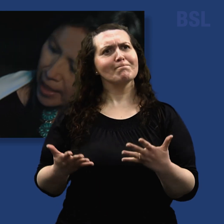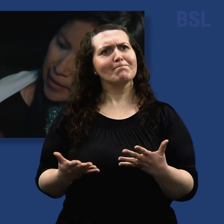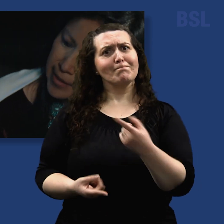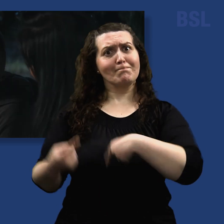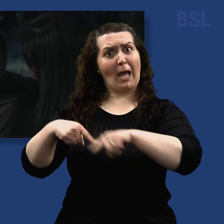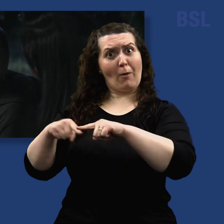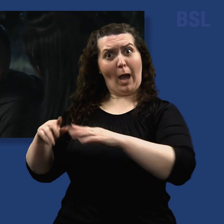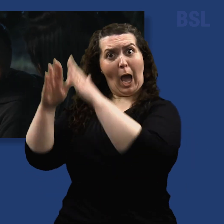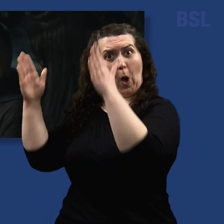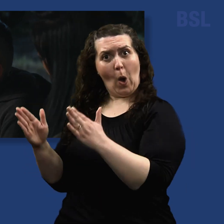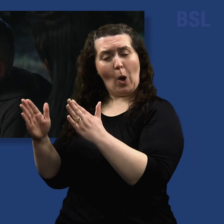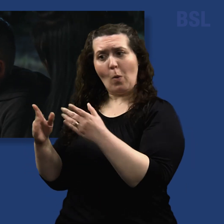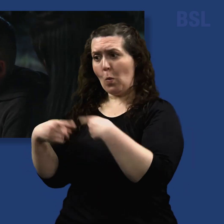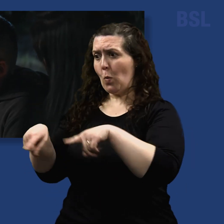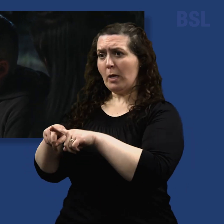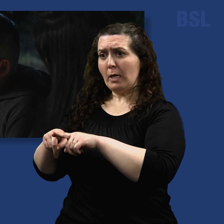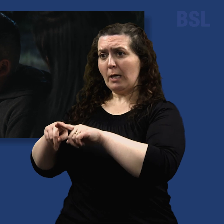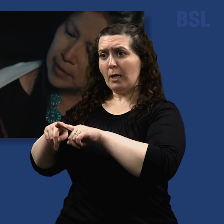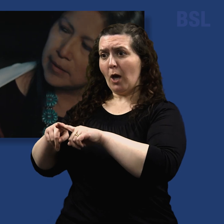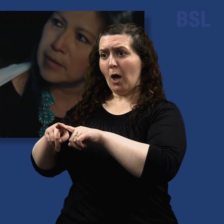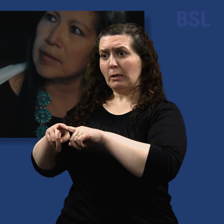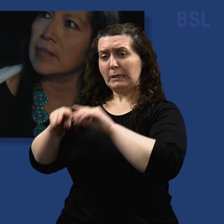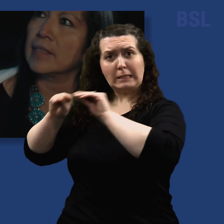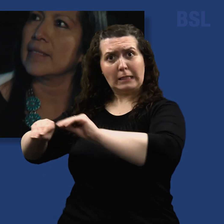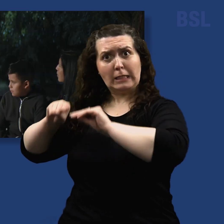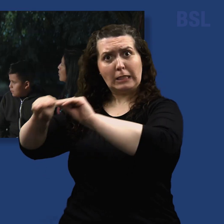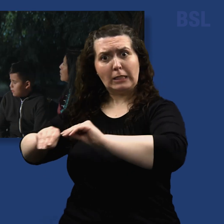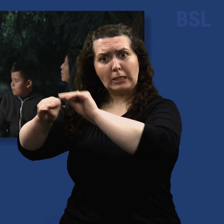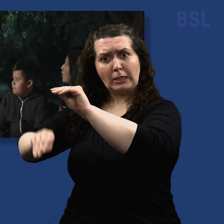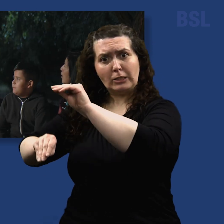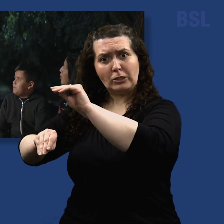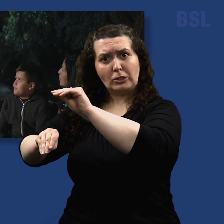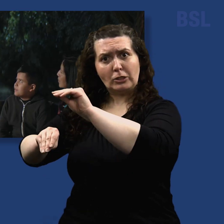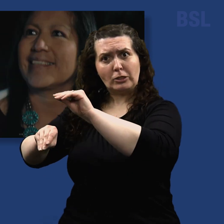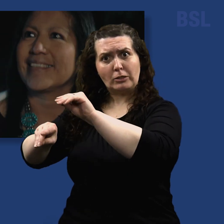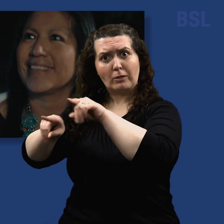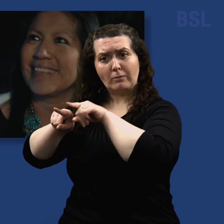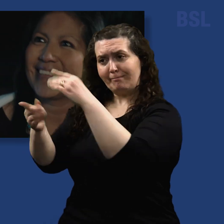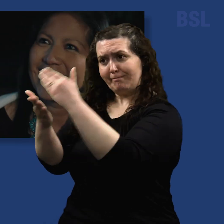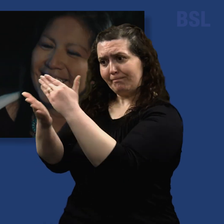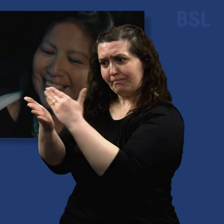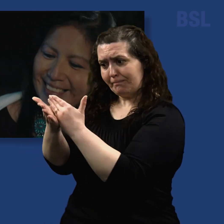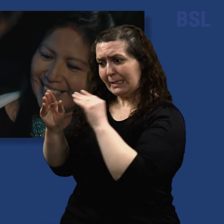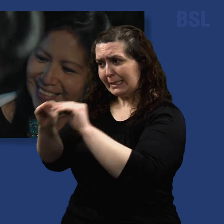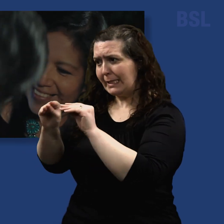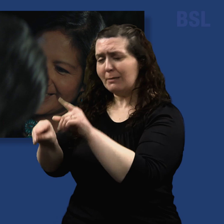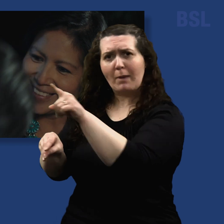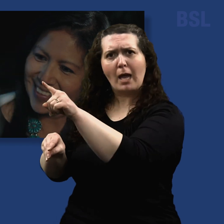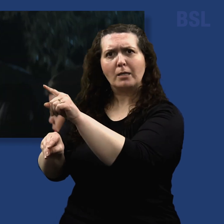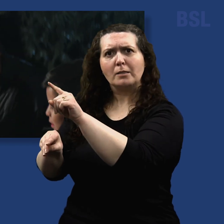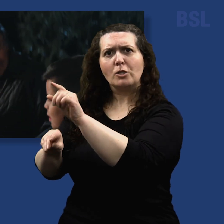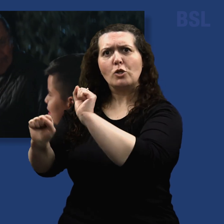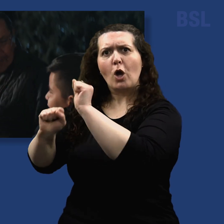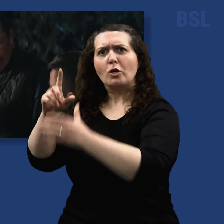Sometimes, in our homes, we successfully teach the dance steps, but are not as successful at helping our family members to